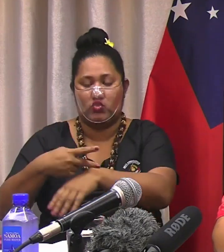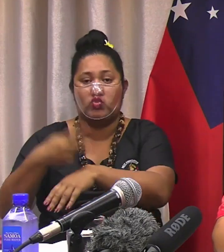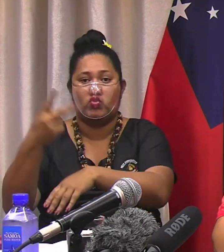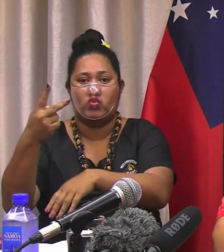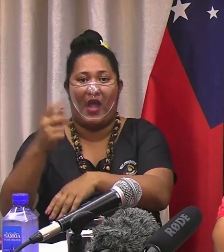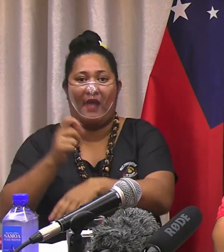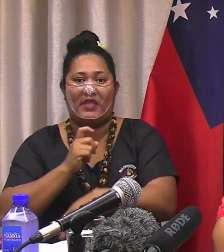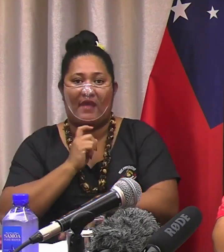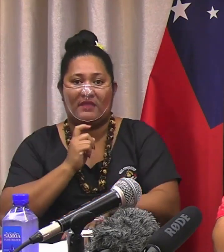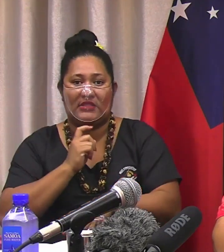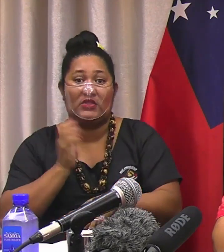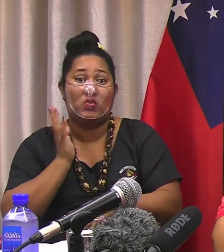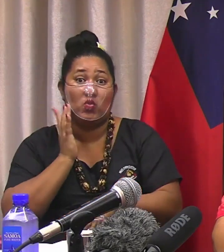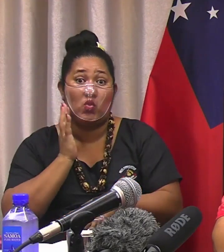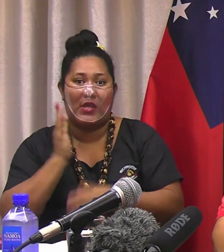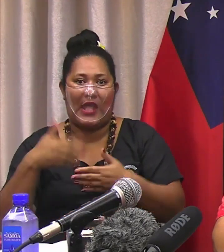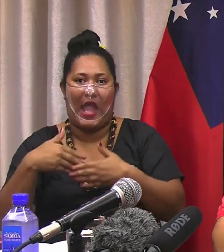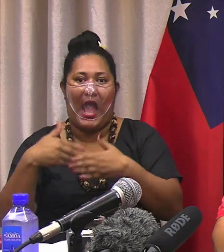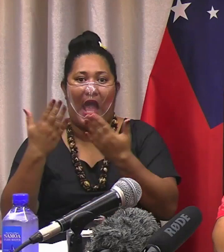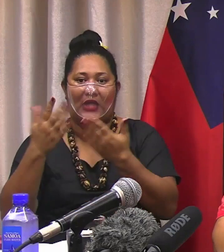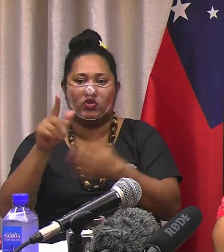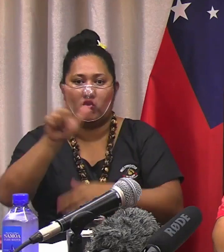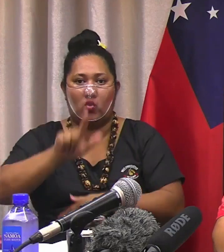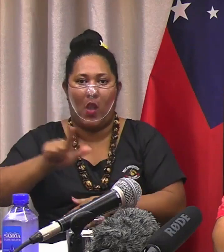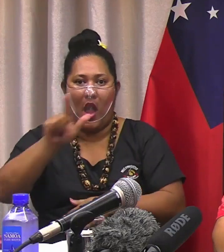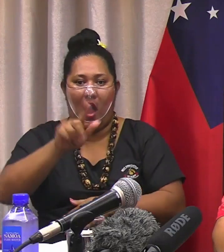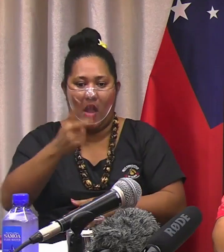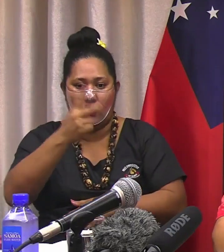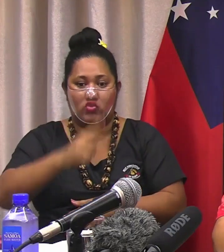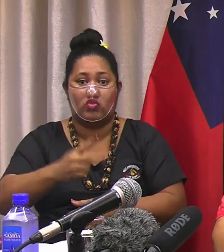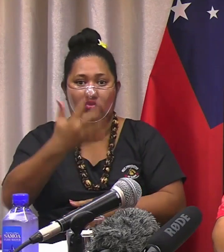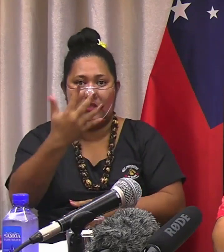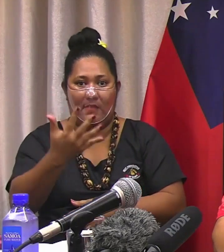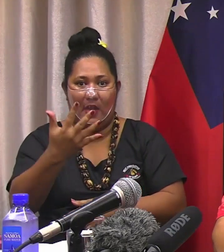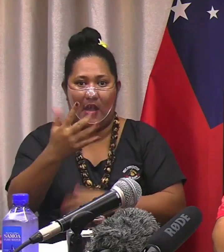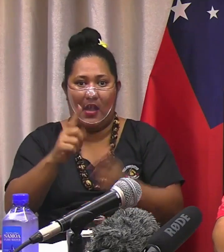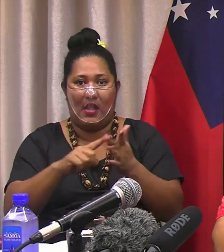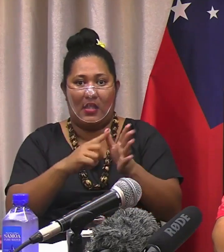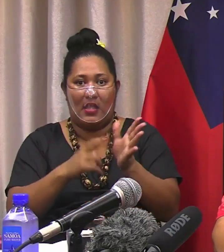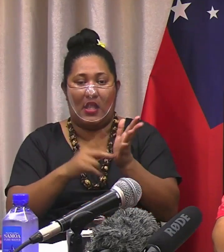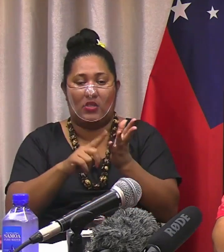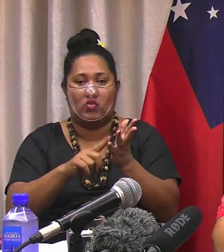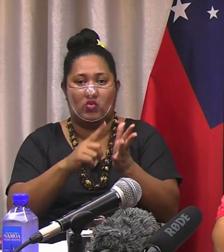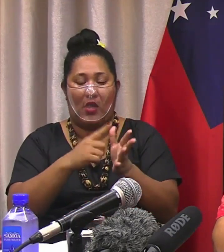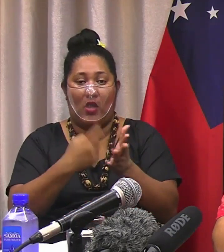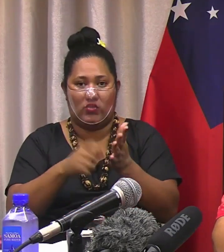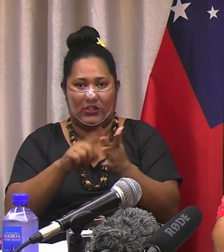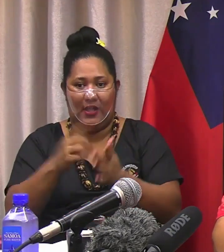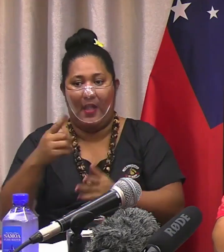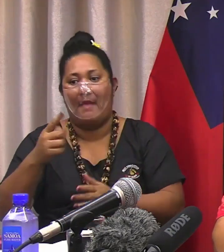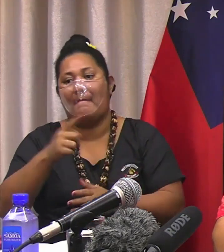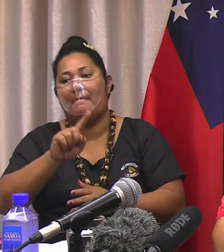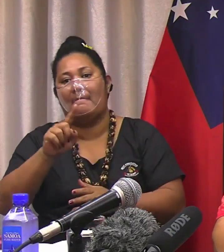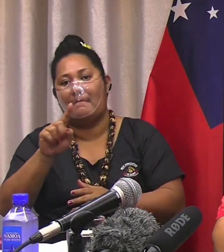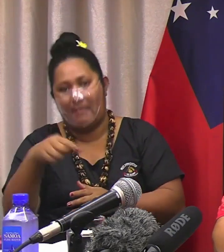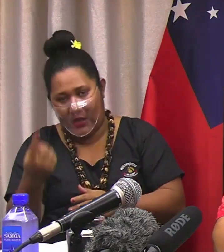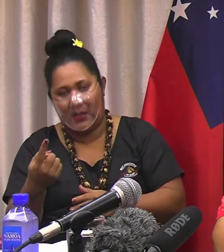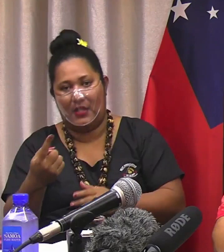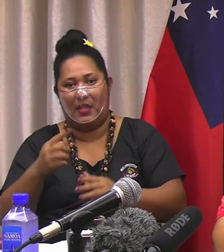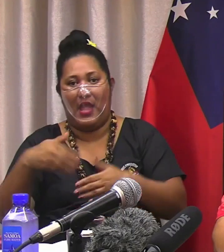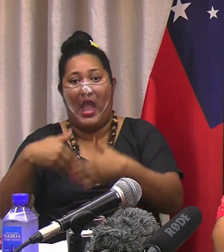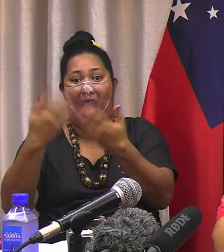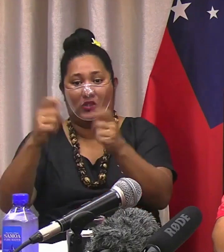le aso lua, lua sifulu lima o Ianuari, ma le aso Tofi, lua sifulu fitu o